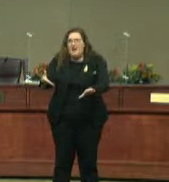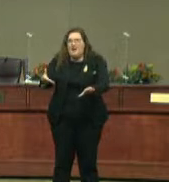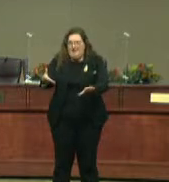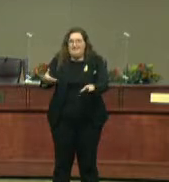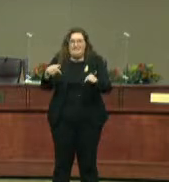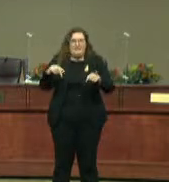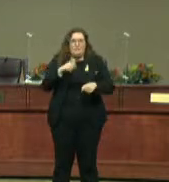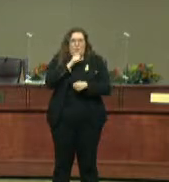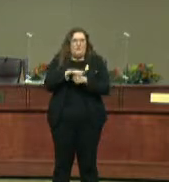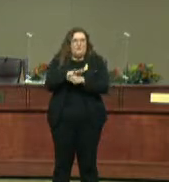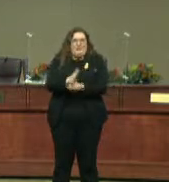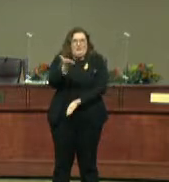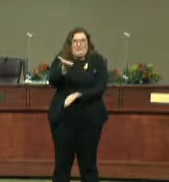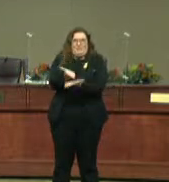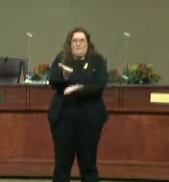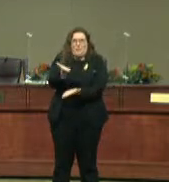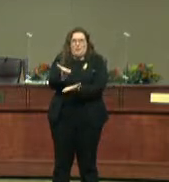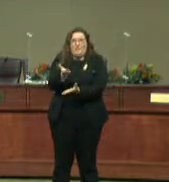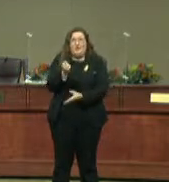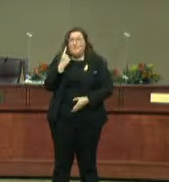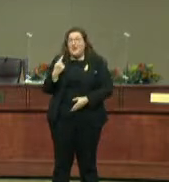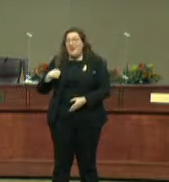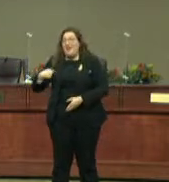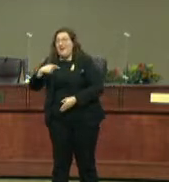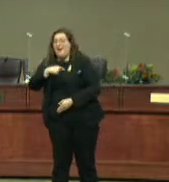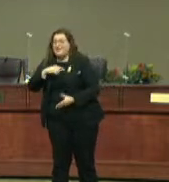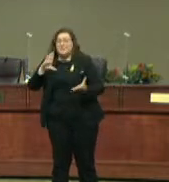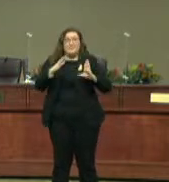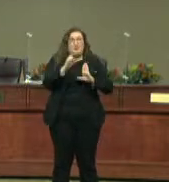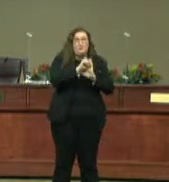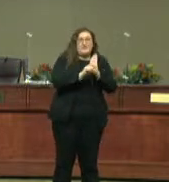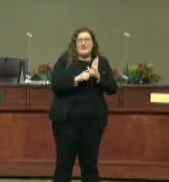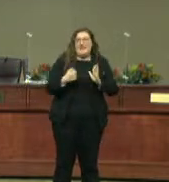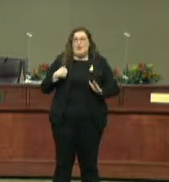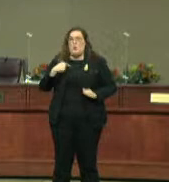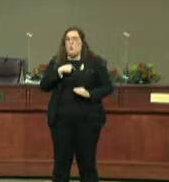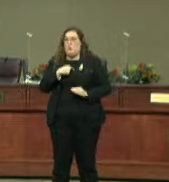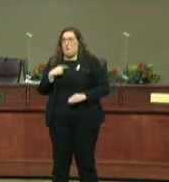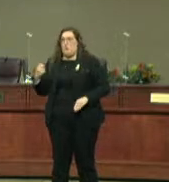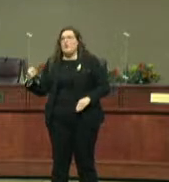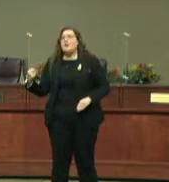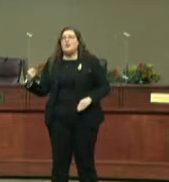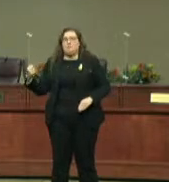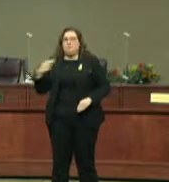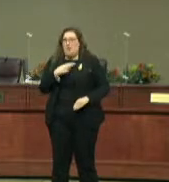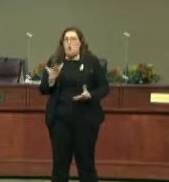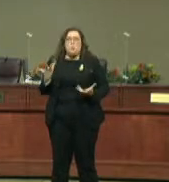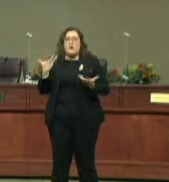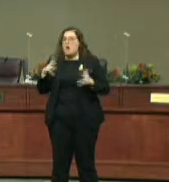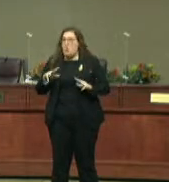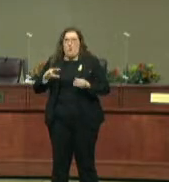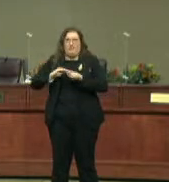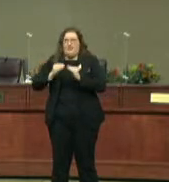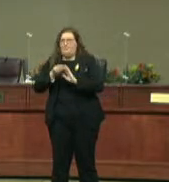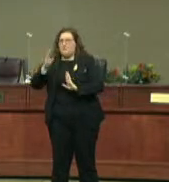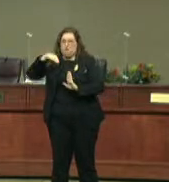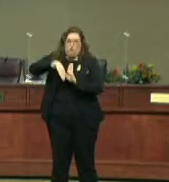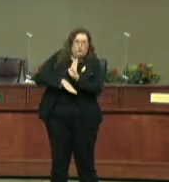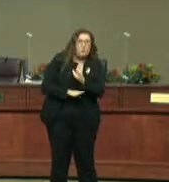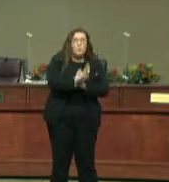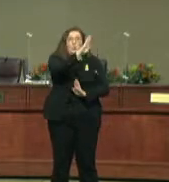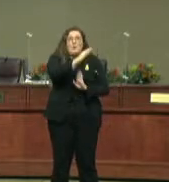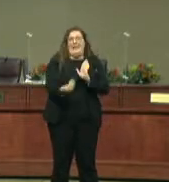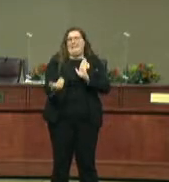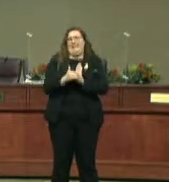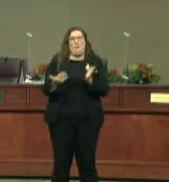way. We don't want to go here where we're having those high numbers of fatalities in our